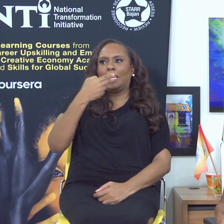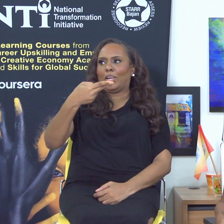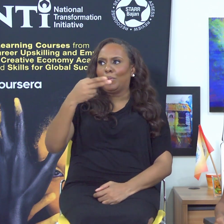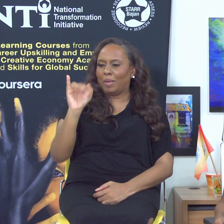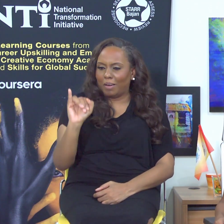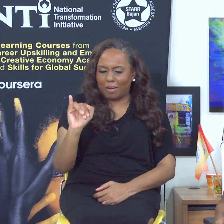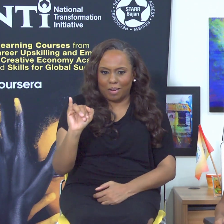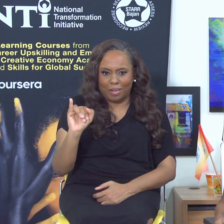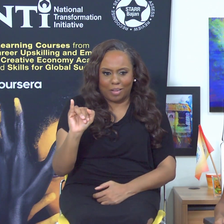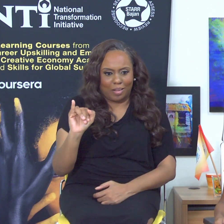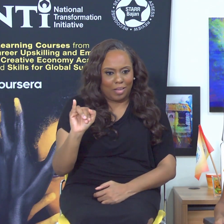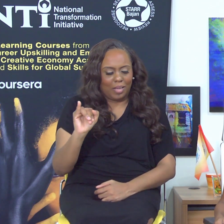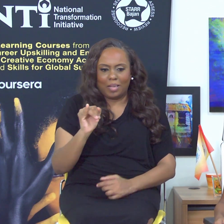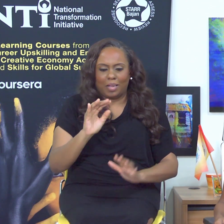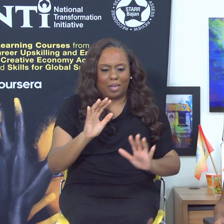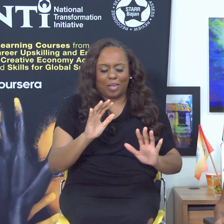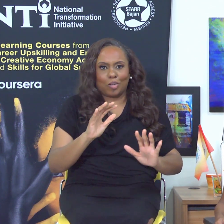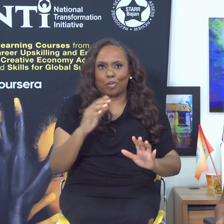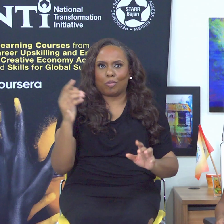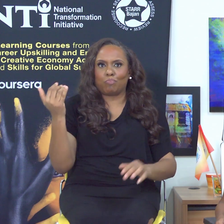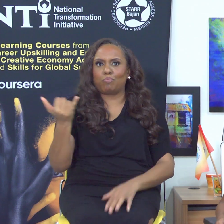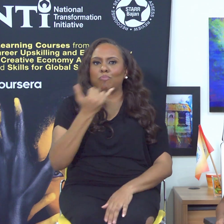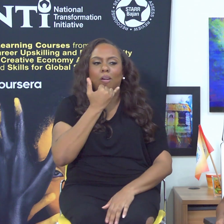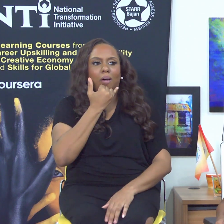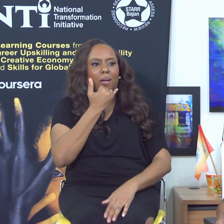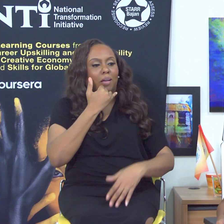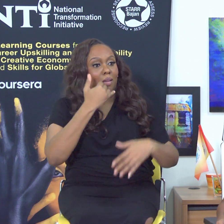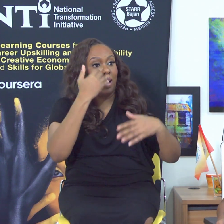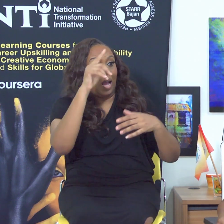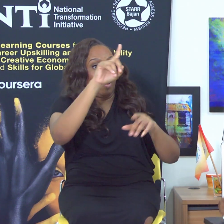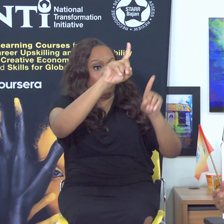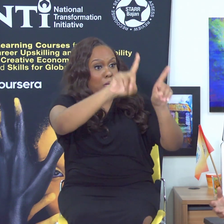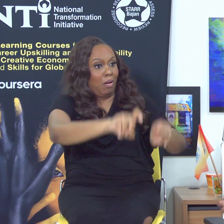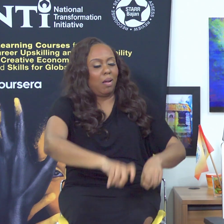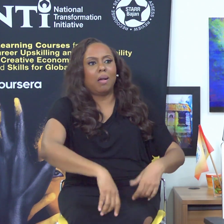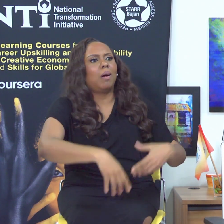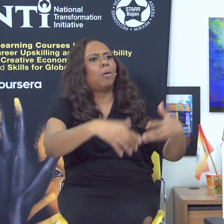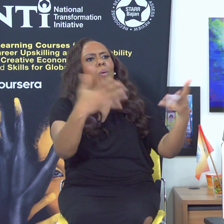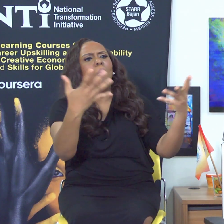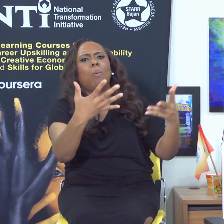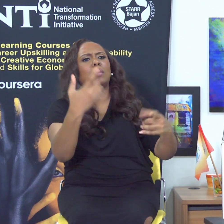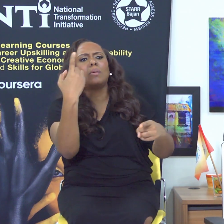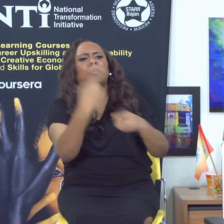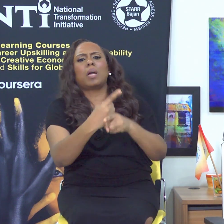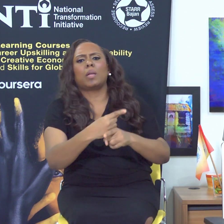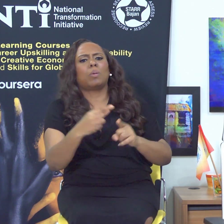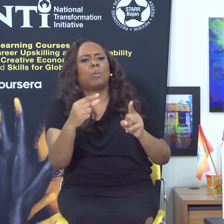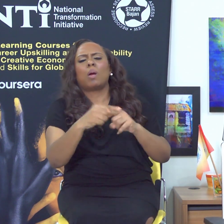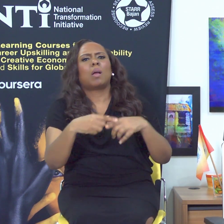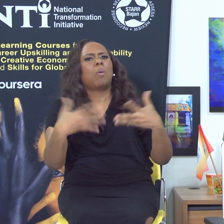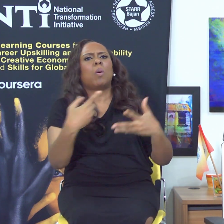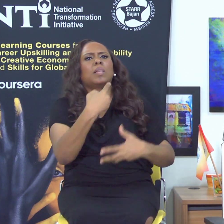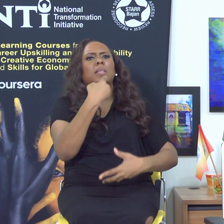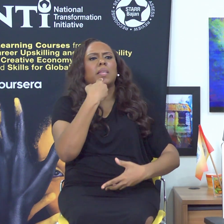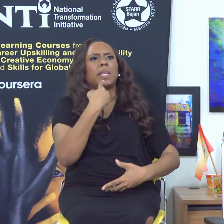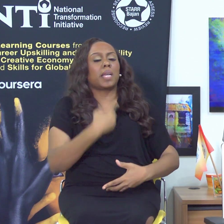times, and I've been corrected. So I'm going to ask my distinguished panel to give us the do's and don'ts of the etiquette around the